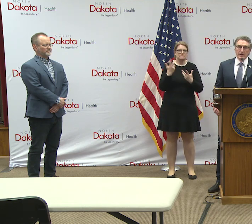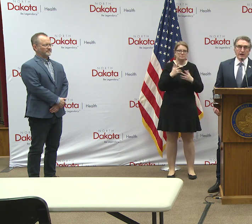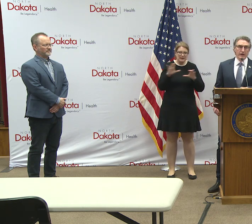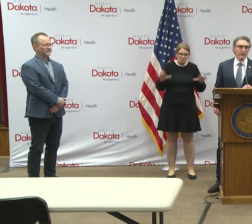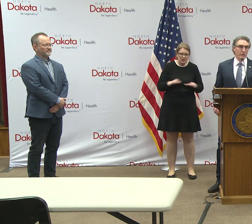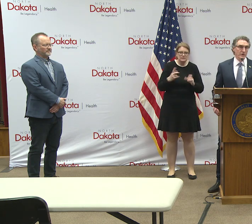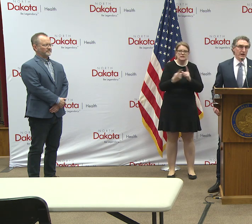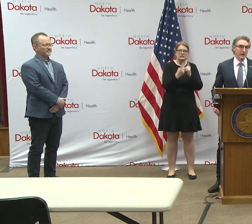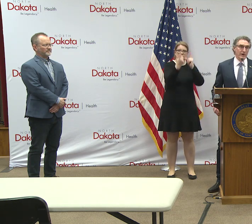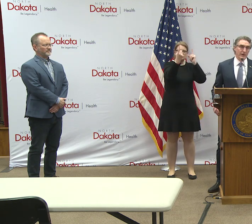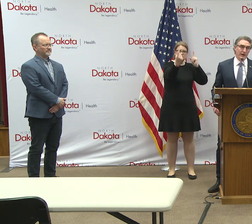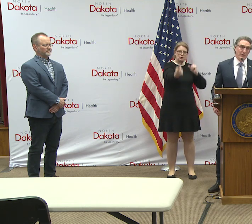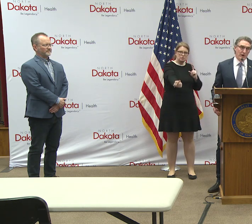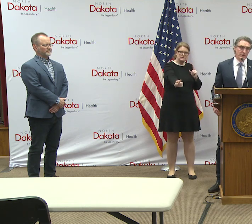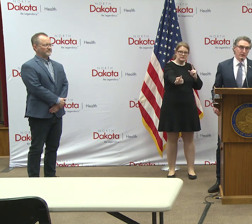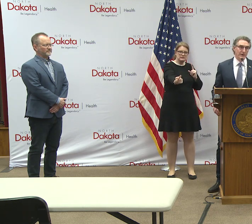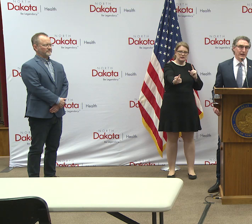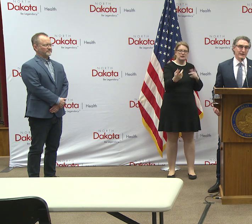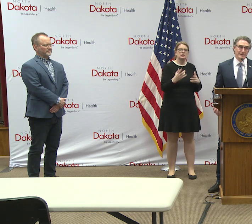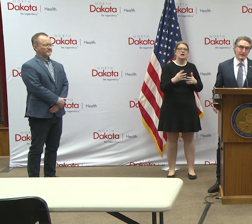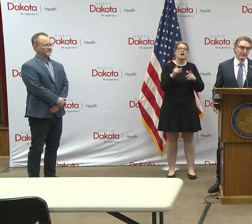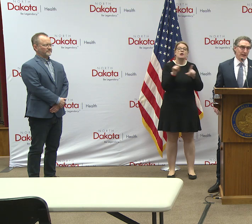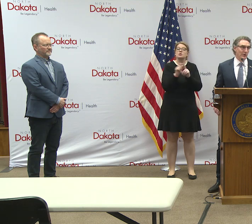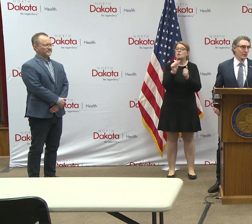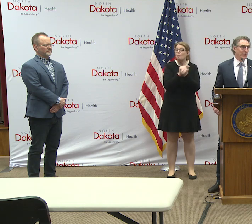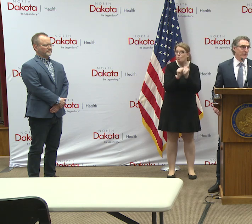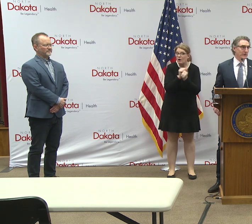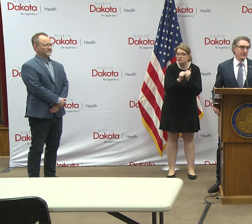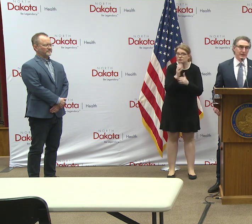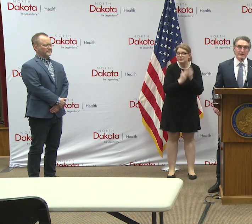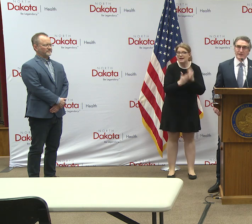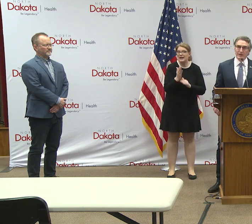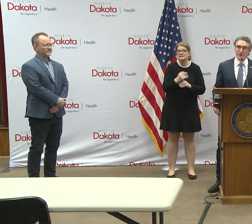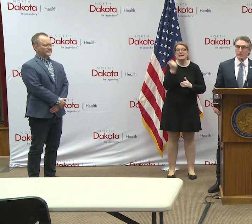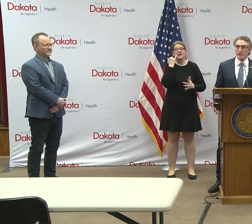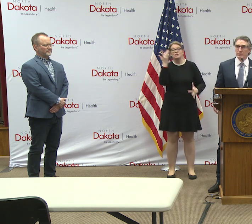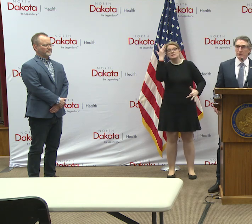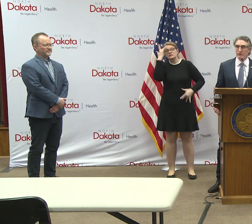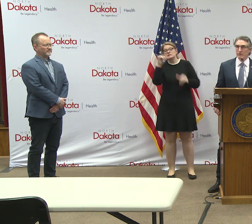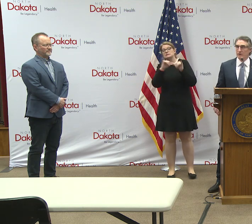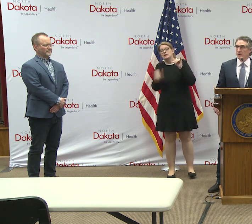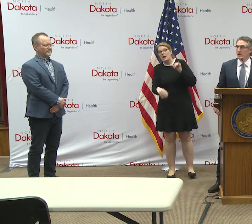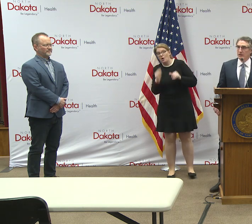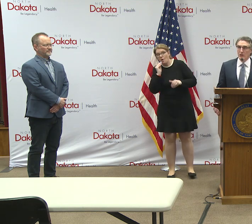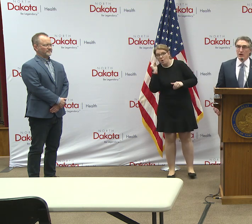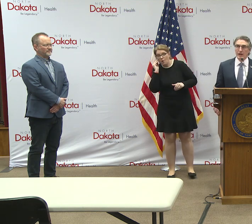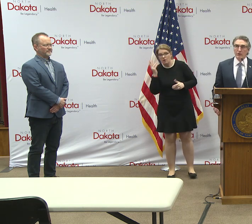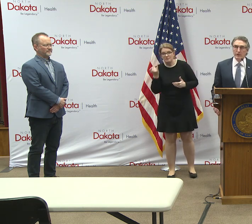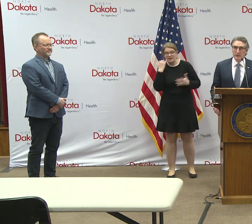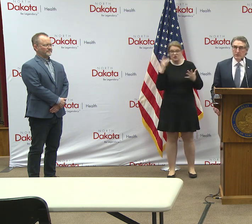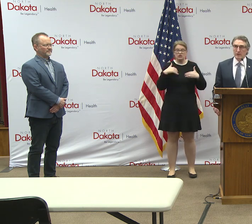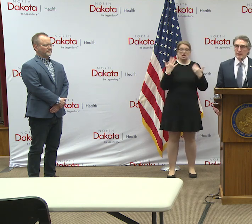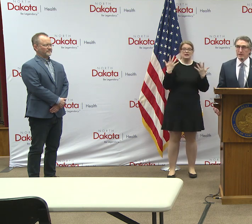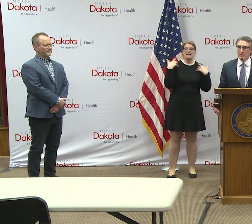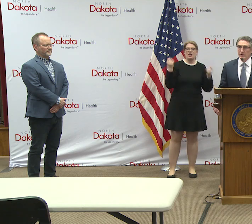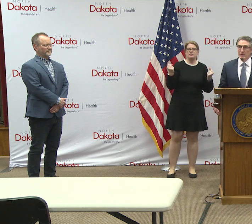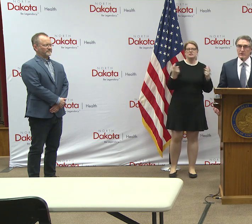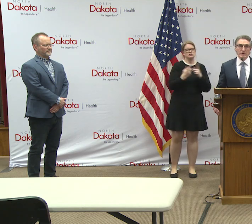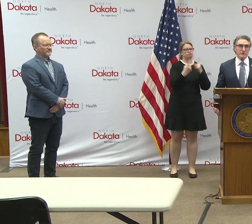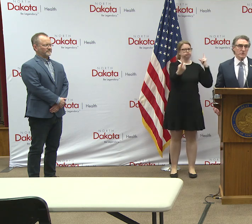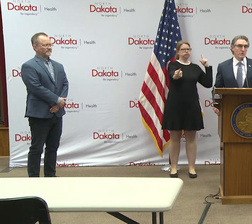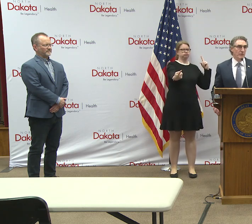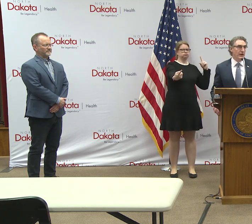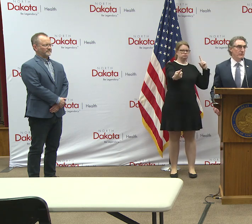distancing that we're talking about, and washing your hands and staying home if you're sick, and staying away from people even if you're young and healthy. It's a good idea to do